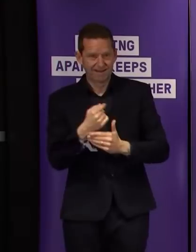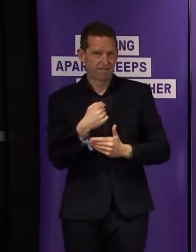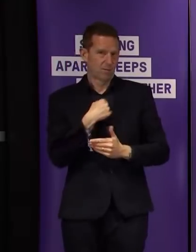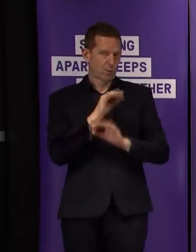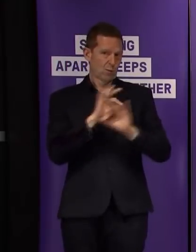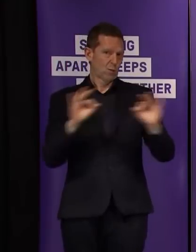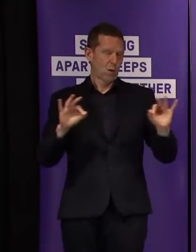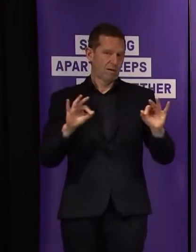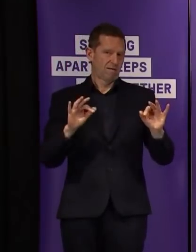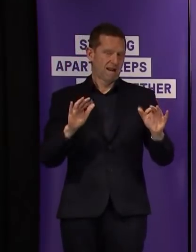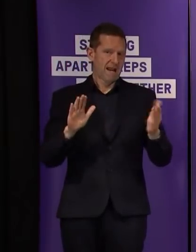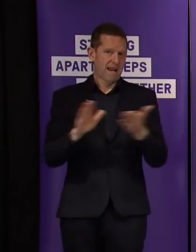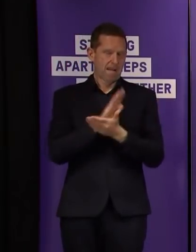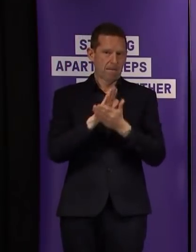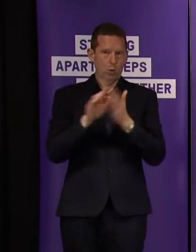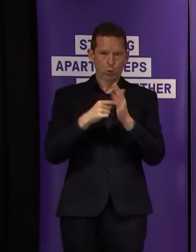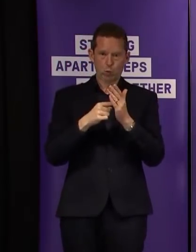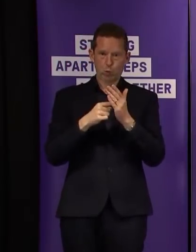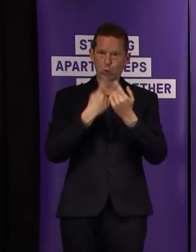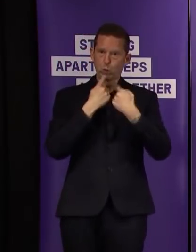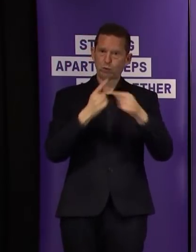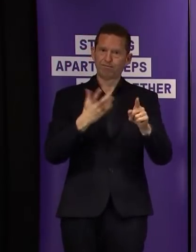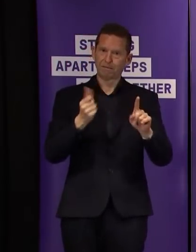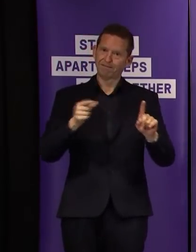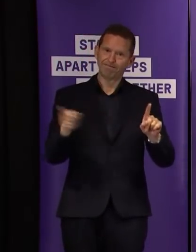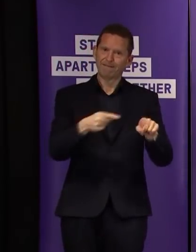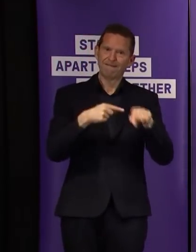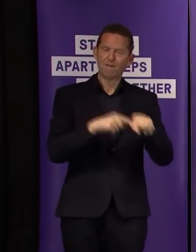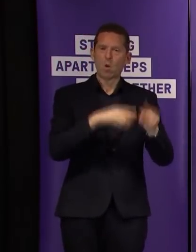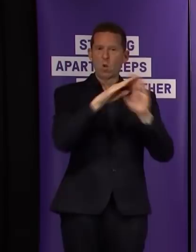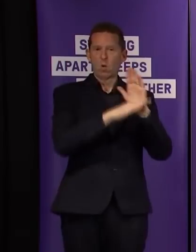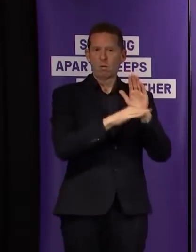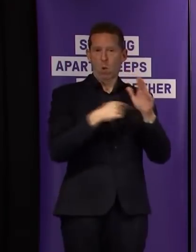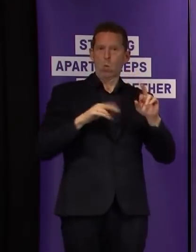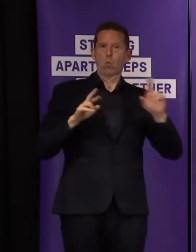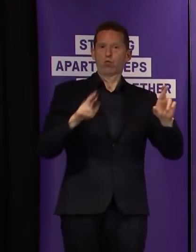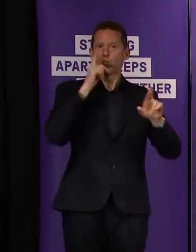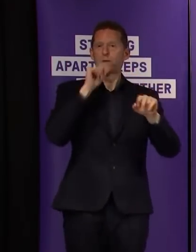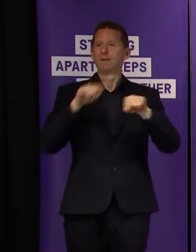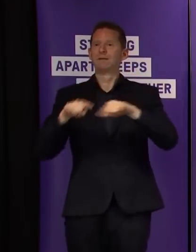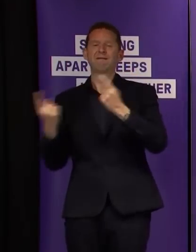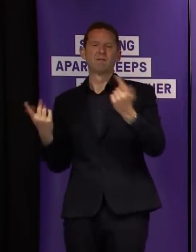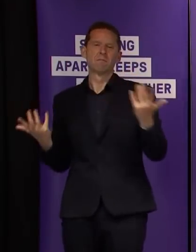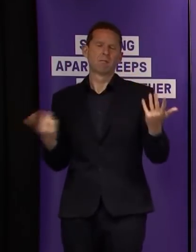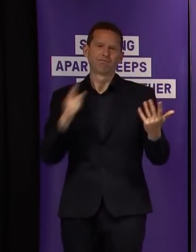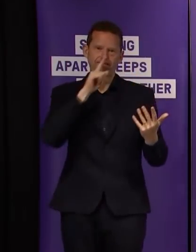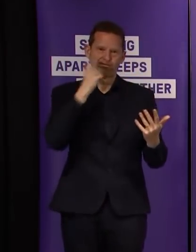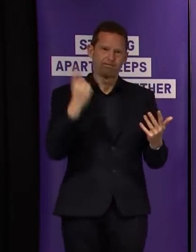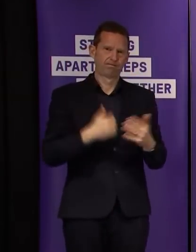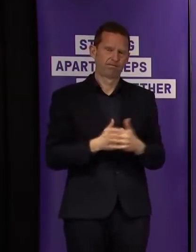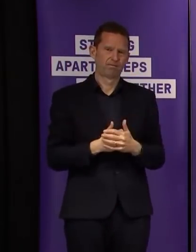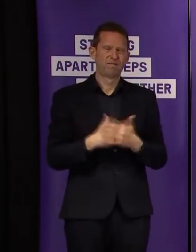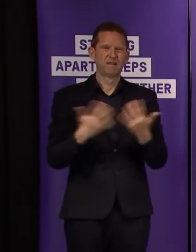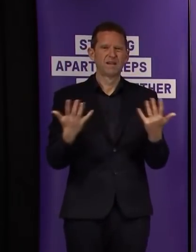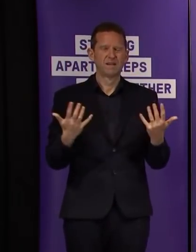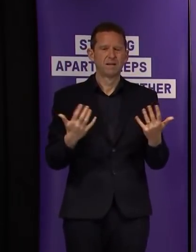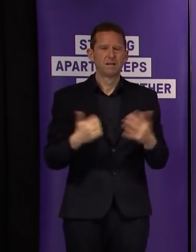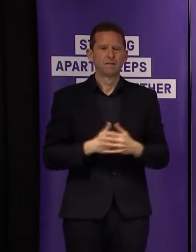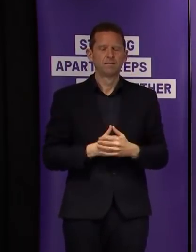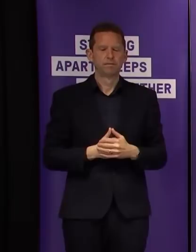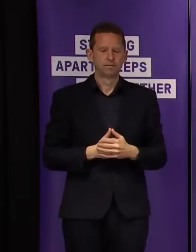to lay out a plan like this. If there were another option, we would absolutely pursue that. But there are many, many differences.